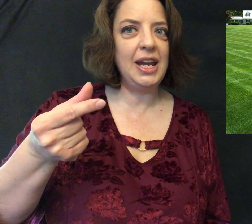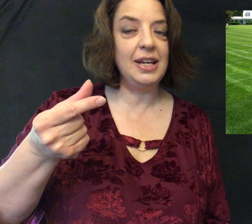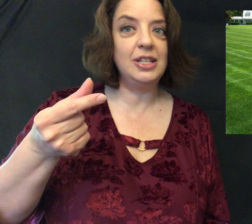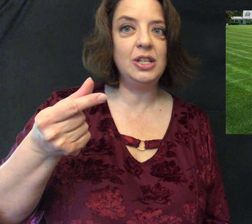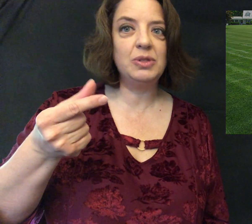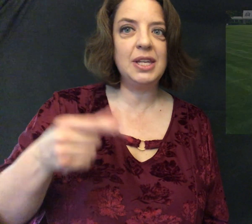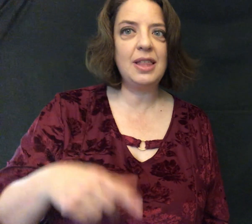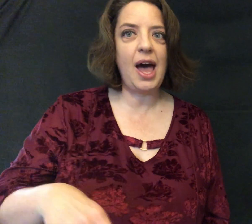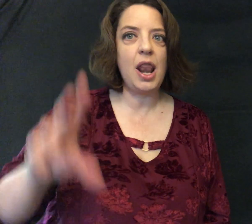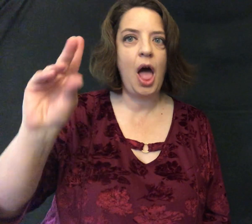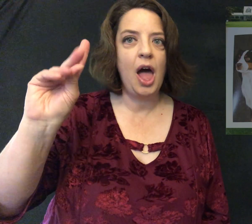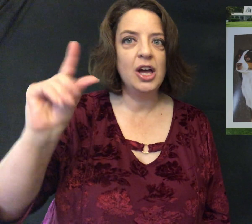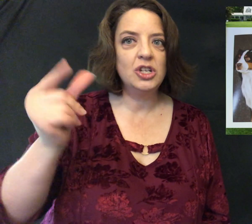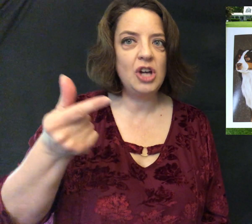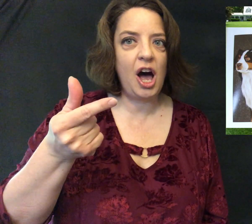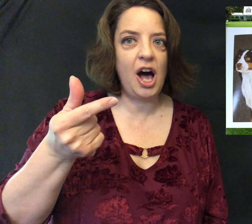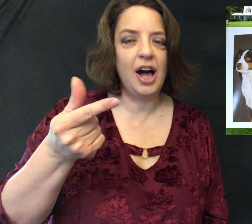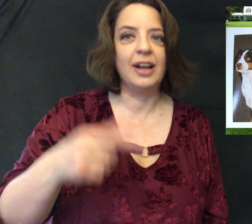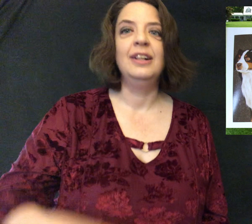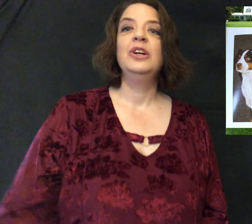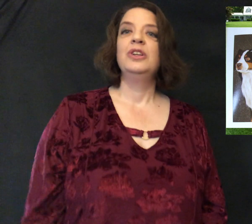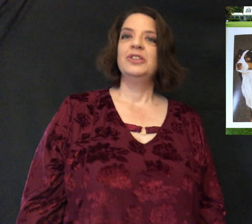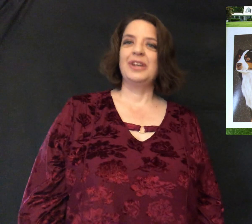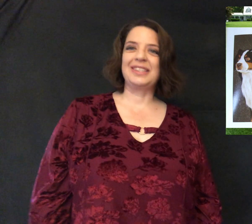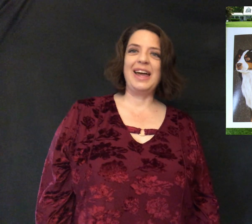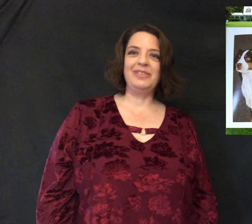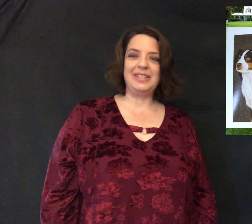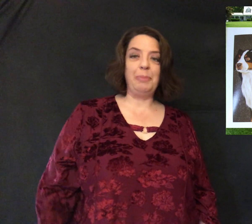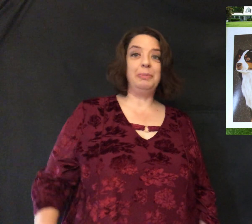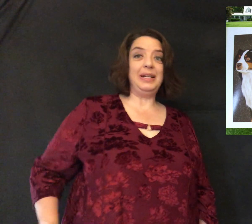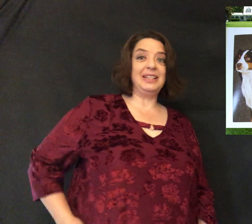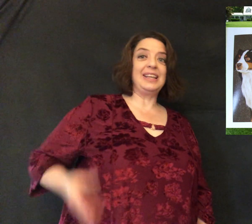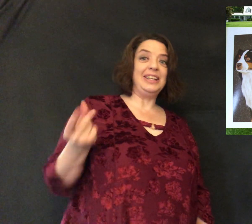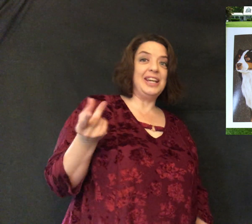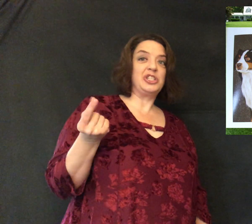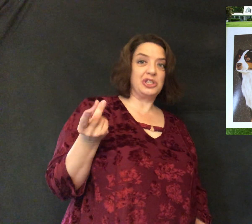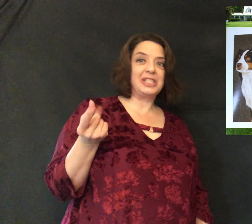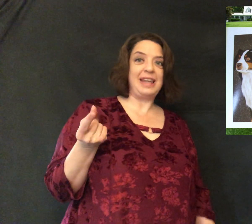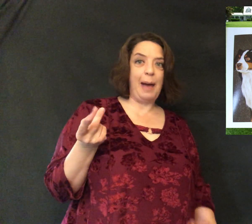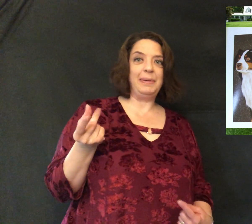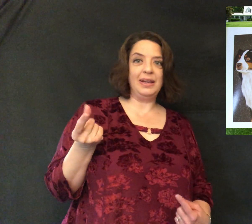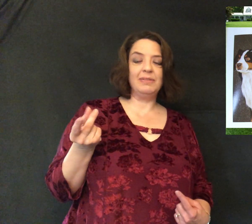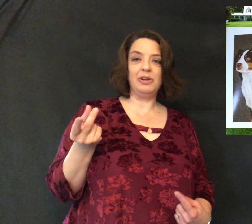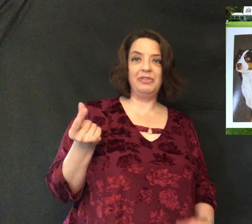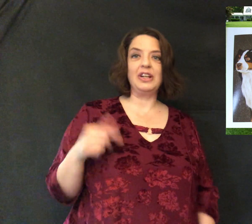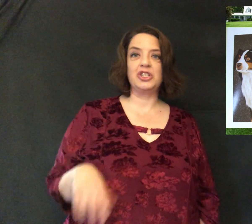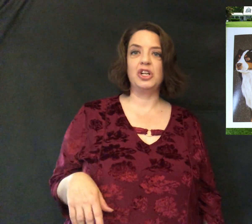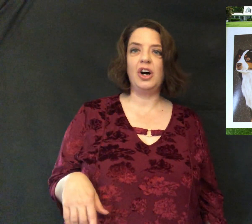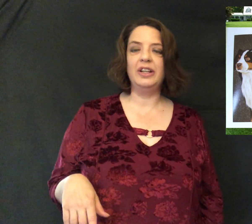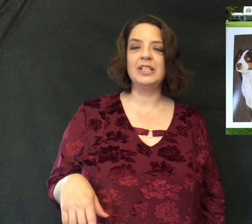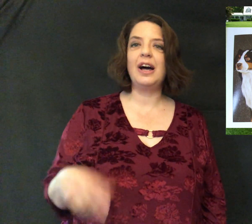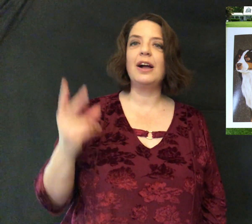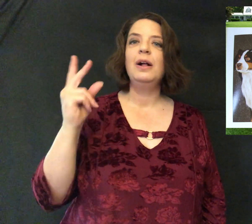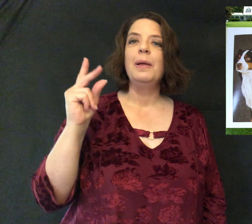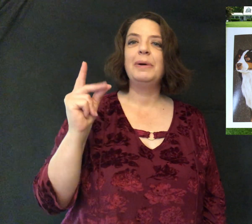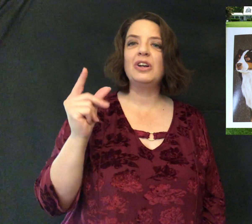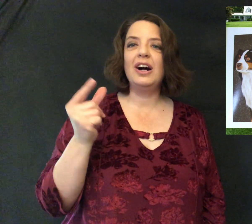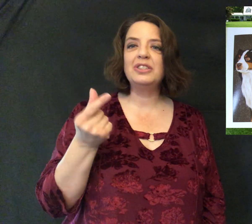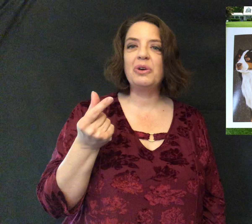Do you see that? Dog. So that's kind of a double meaning sign. Yes, you're snapping your fingers to call the dog, but you're also